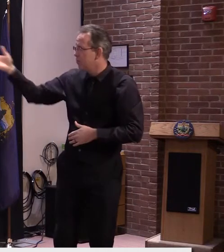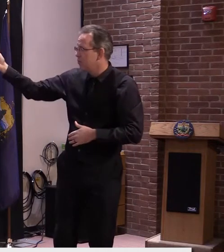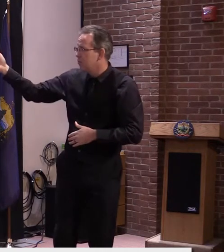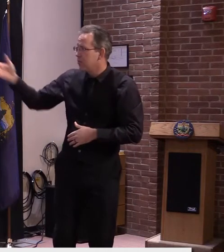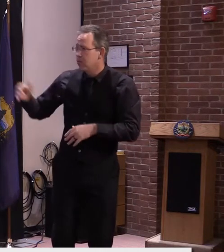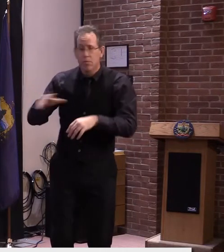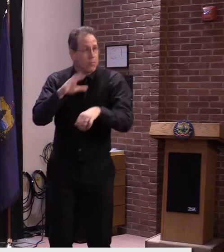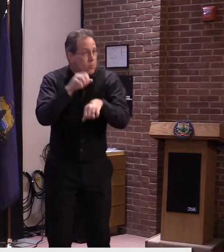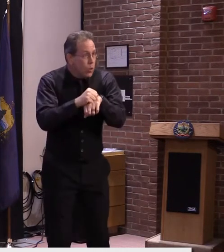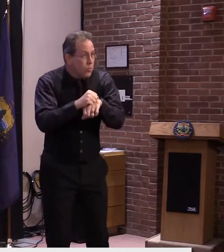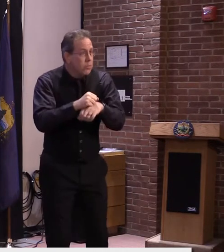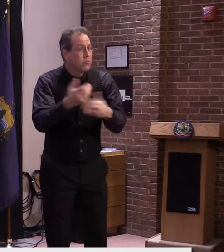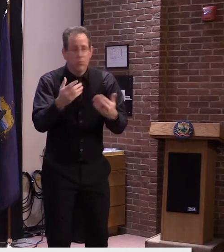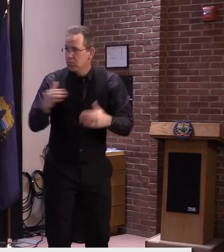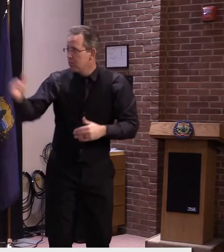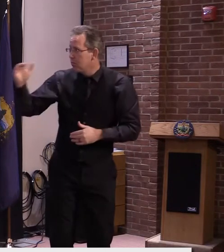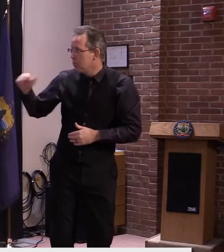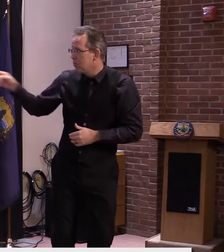healthvermont.gov/myvaccine or calling